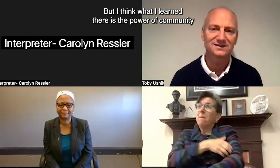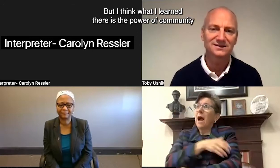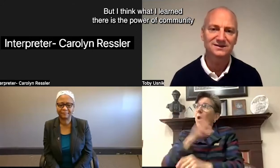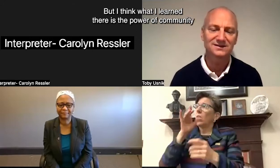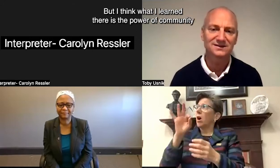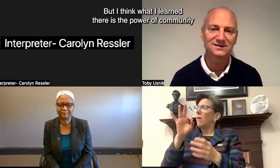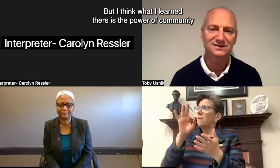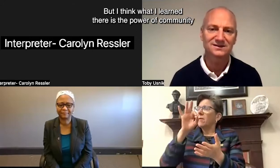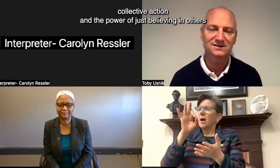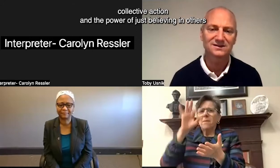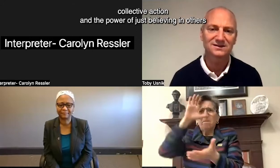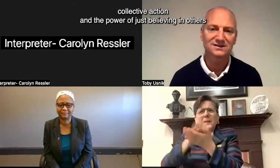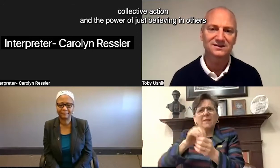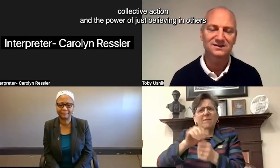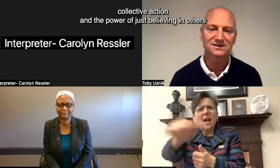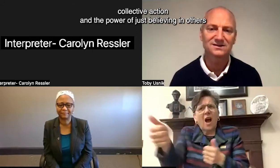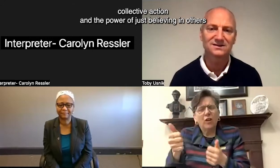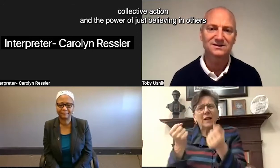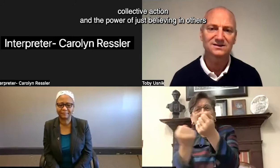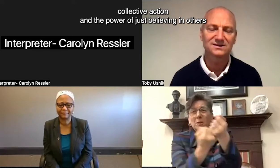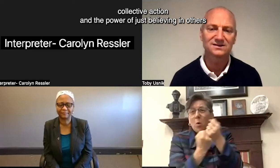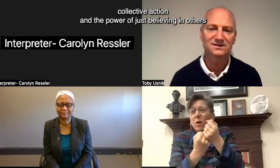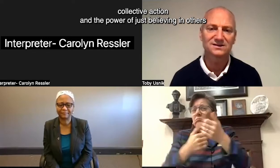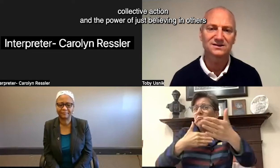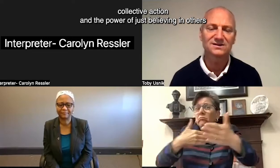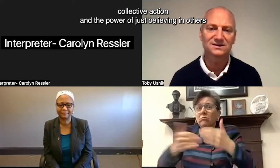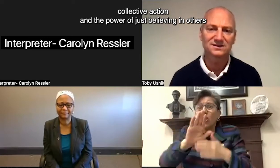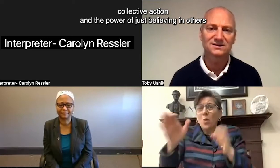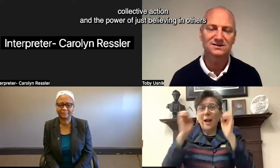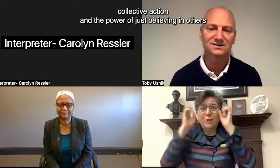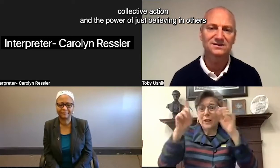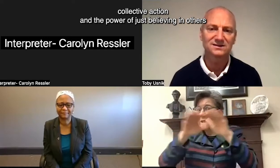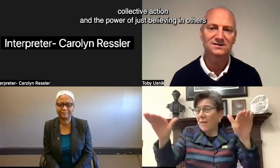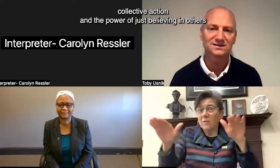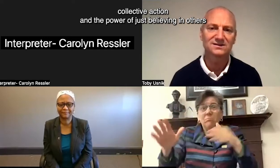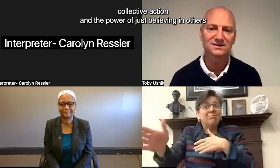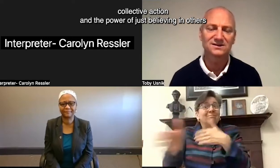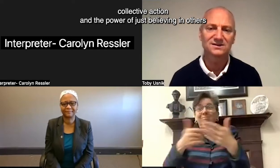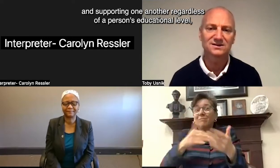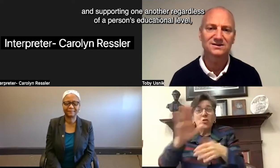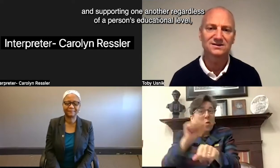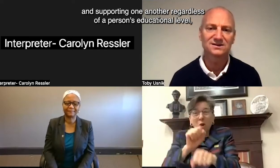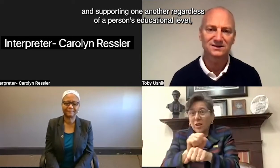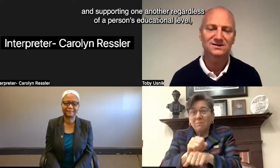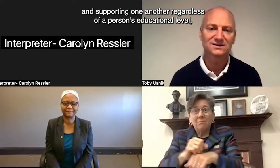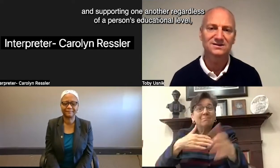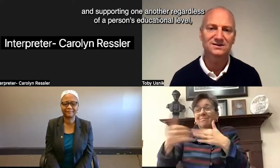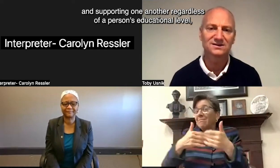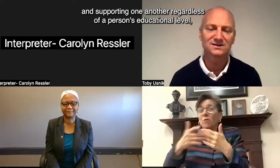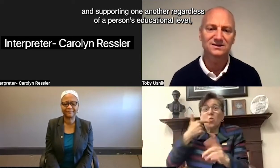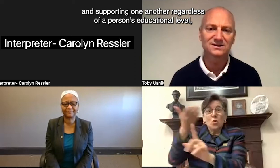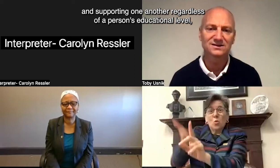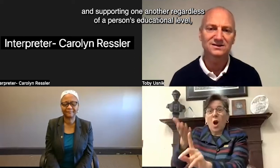collective action, and the power of just believing in others and supporting one another, regardless of a person's educational level,